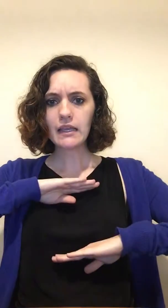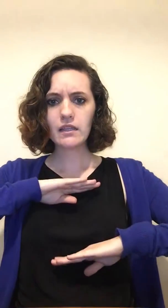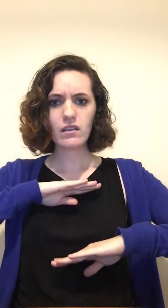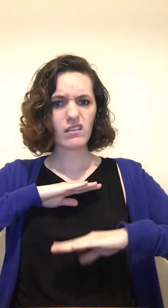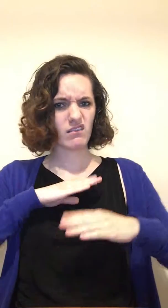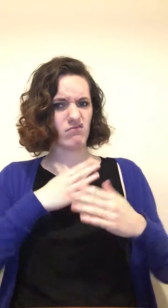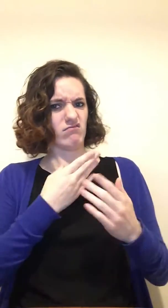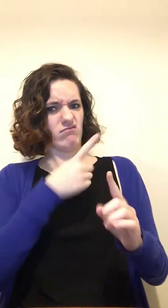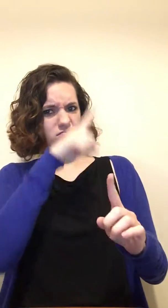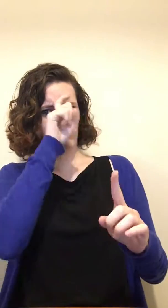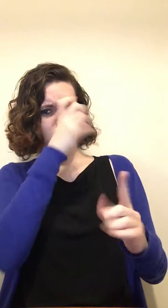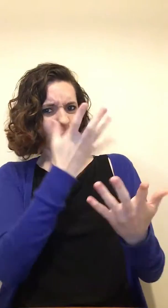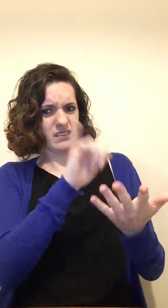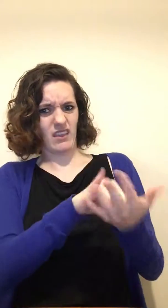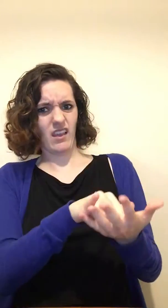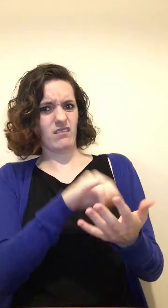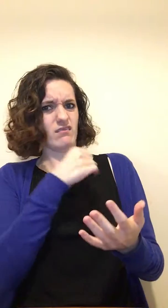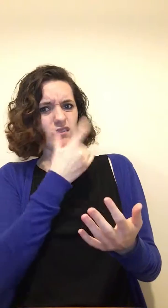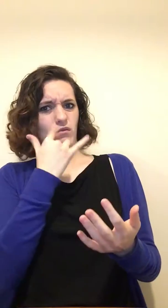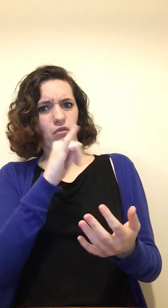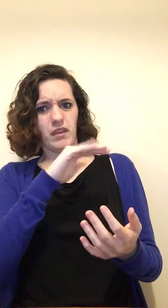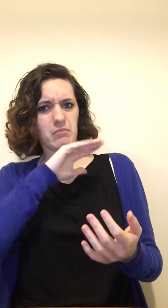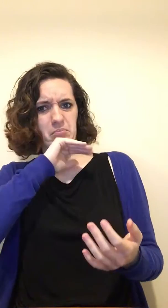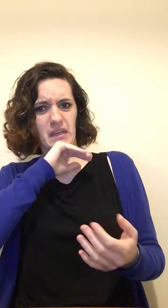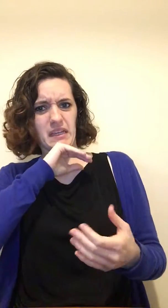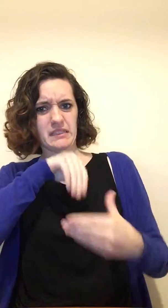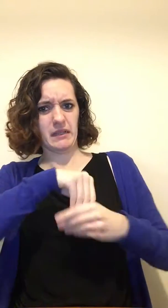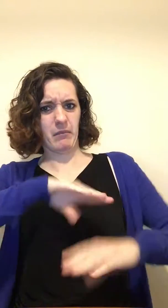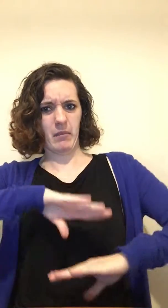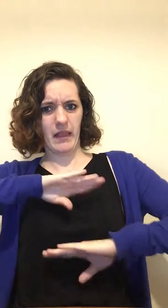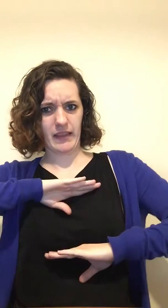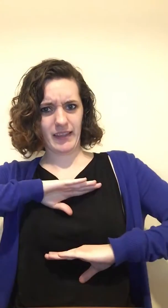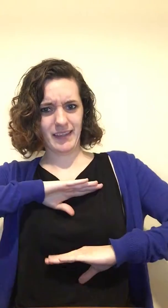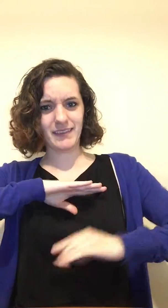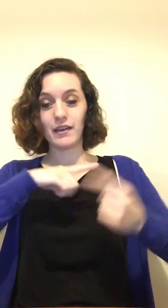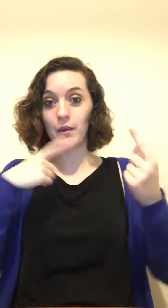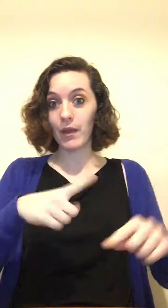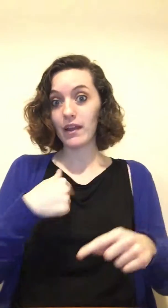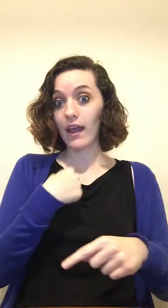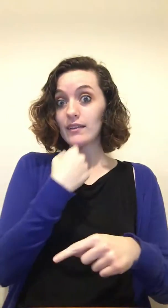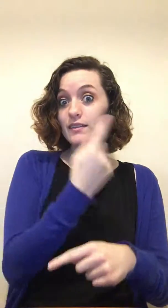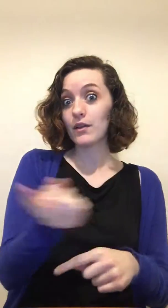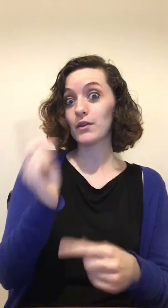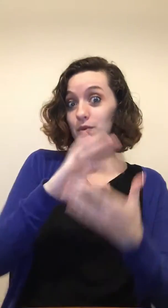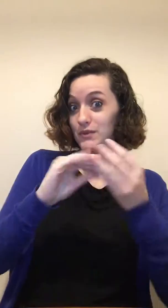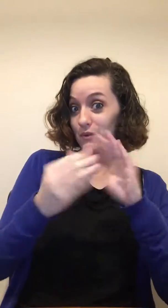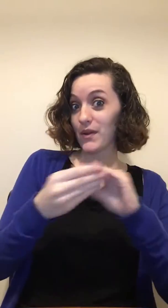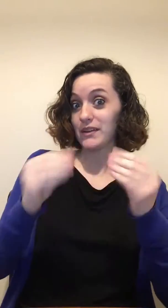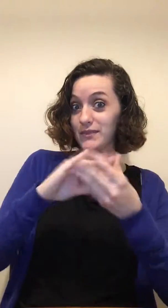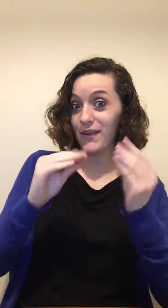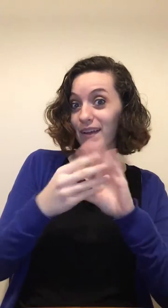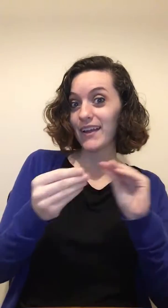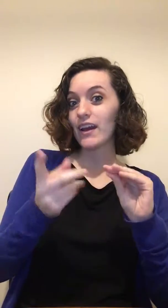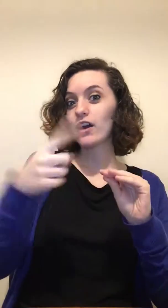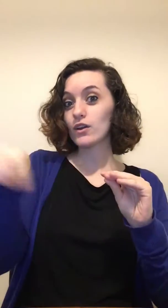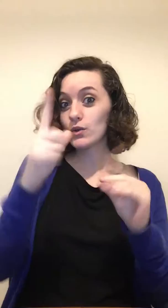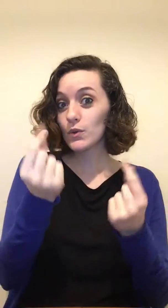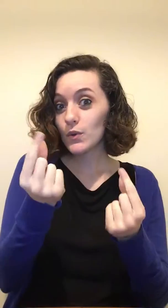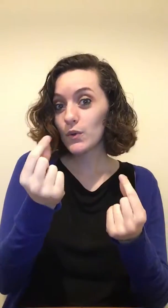that?" So when I say to you, story, you all say to me, story. That way, I know you